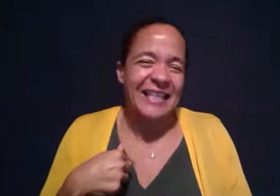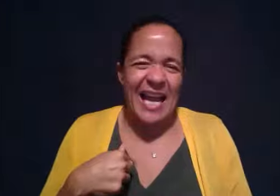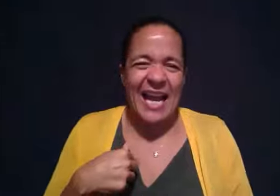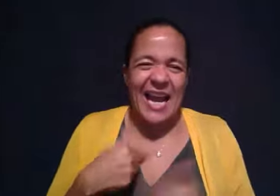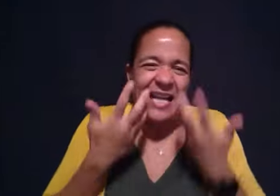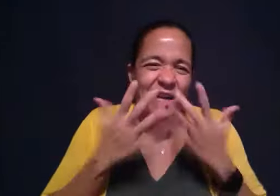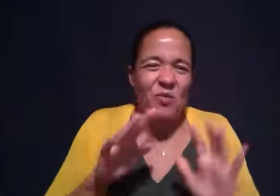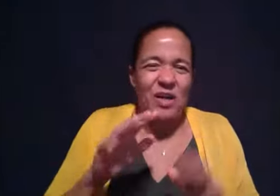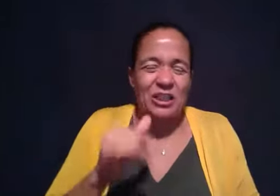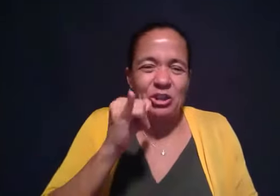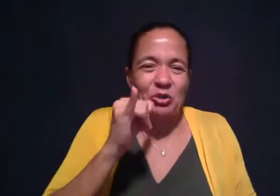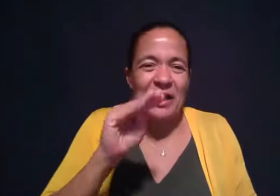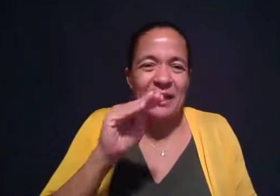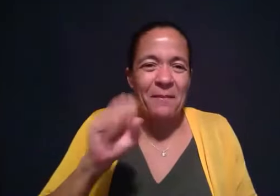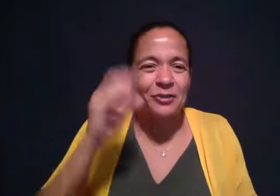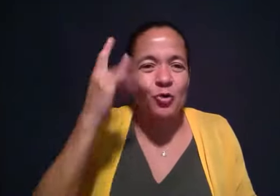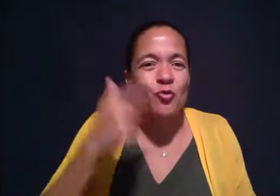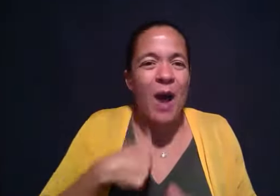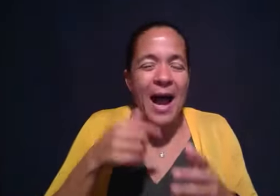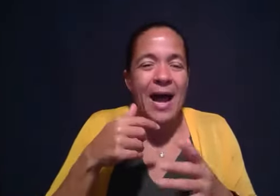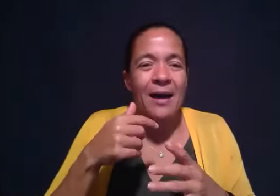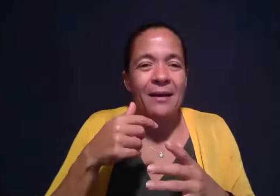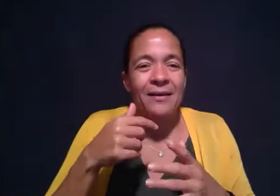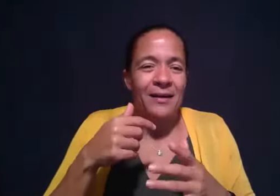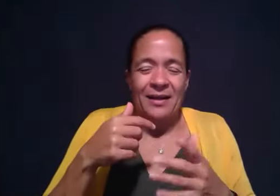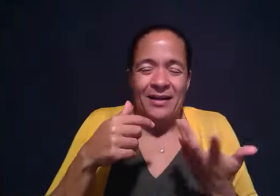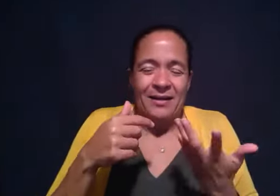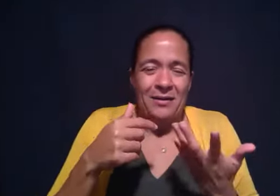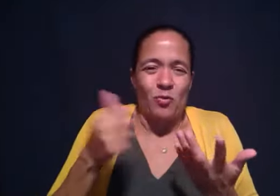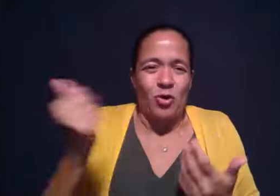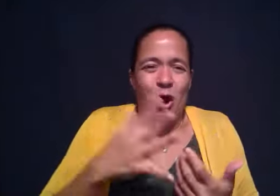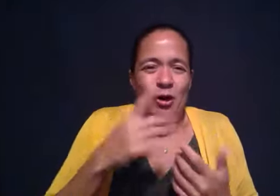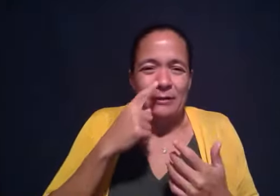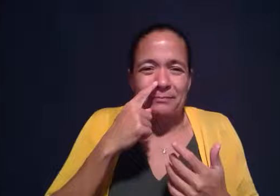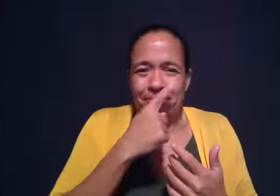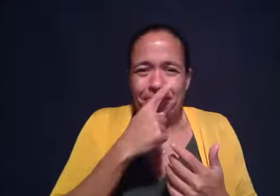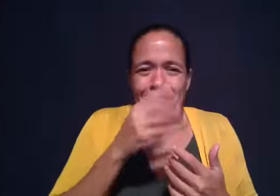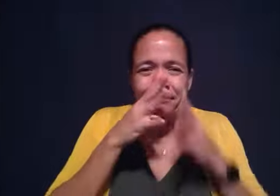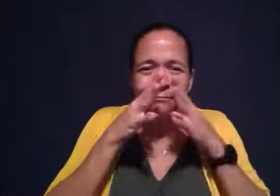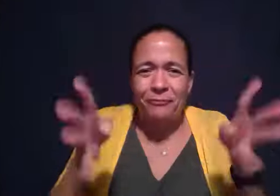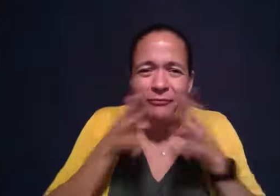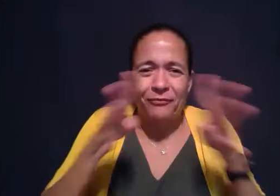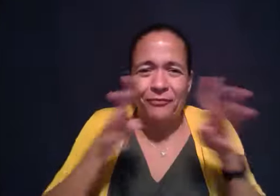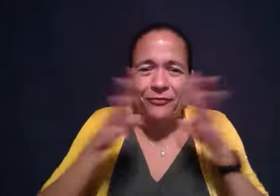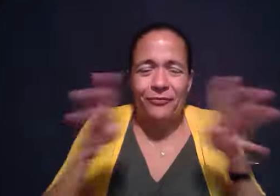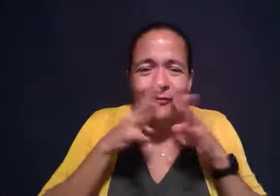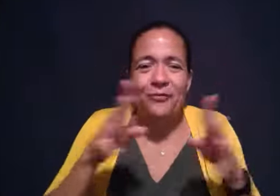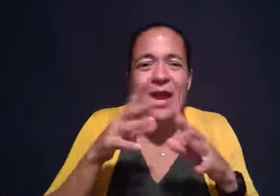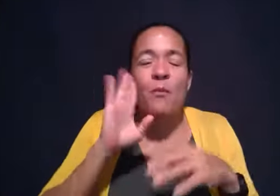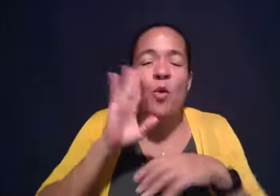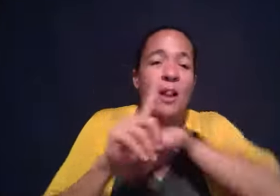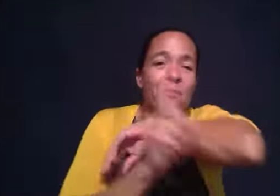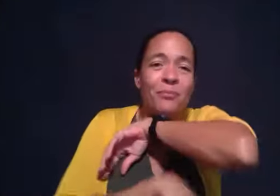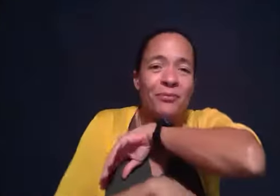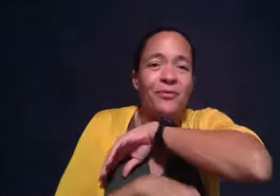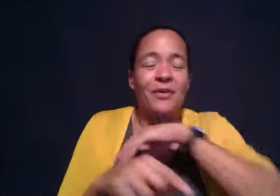forever. And that did not seem like something I wanted to do. But I had started running around with an older crowd, which seems